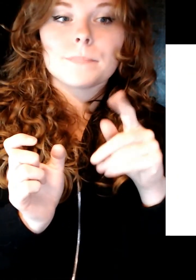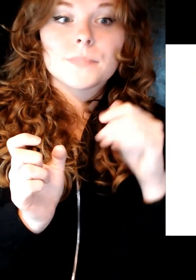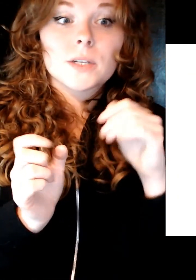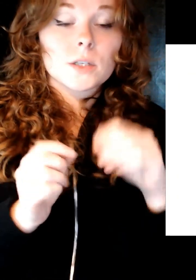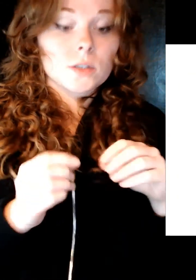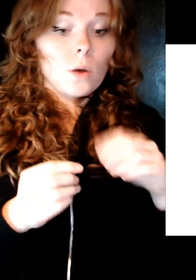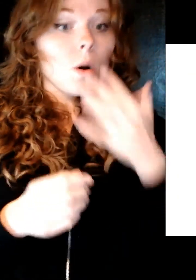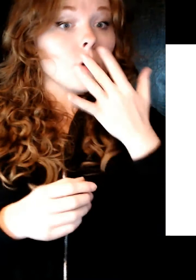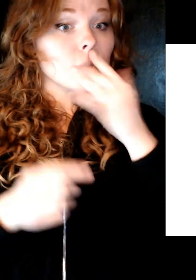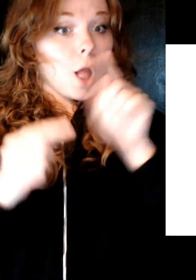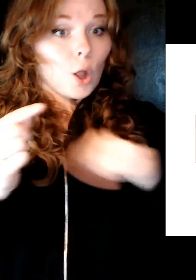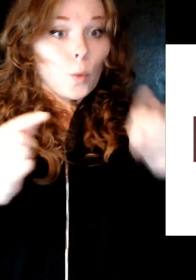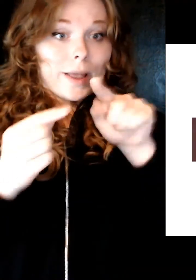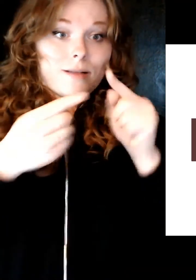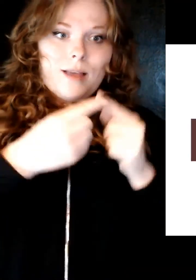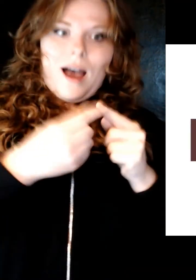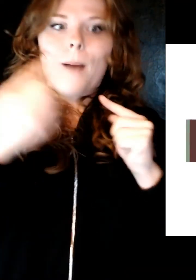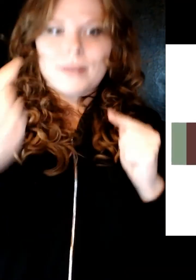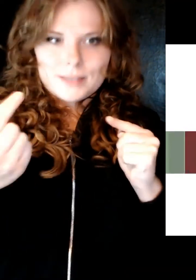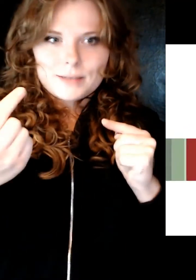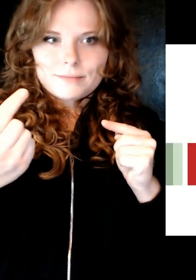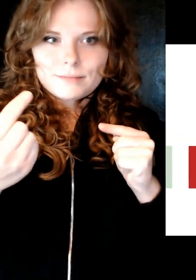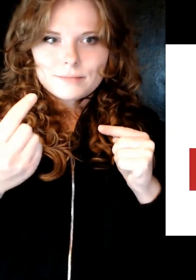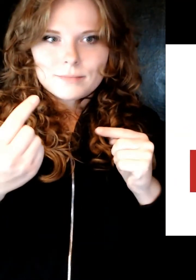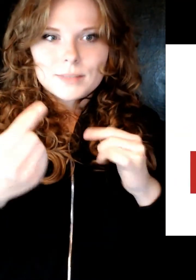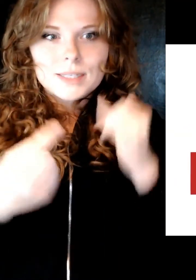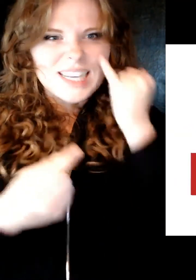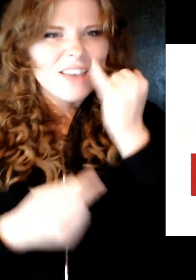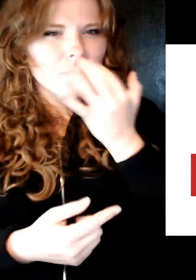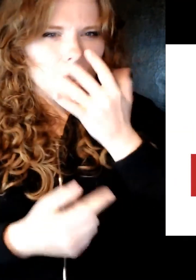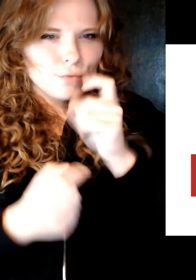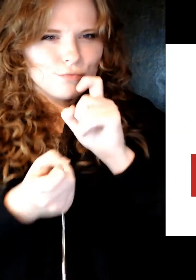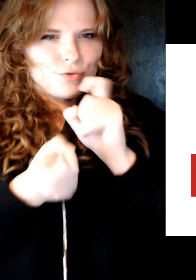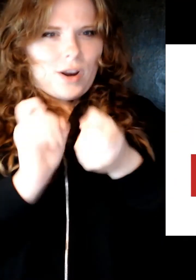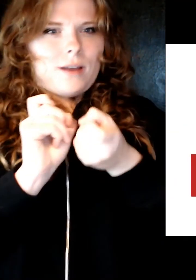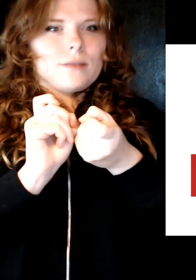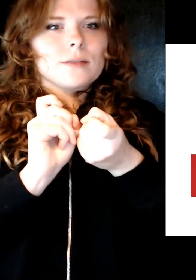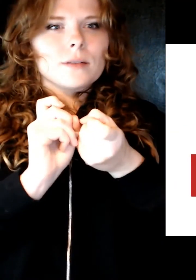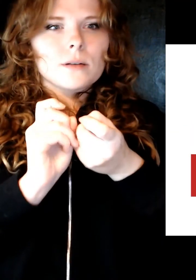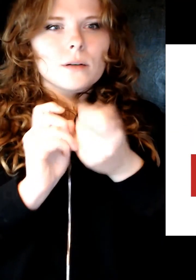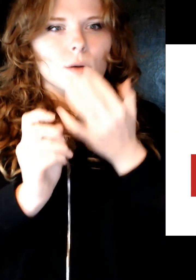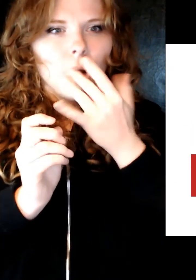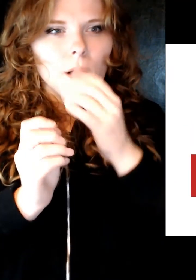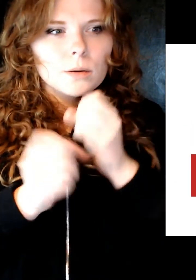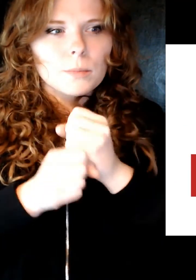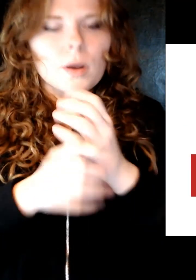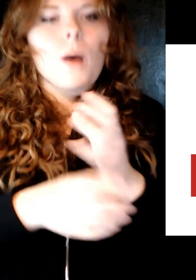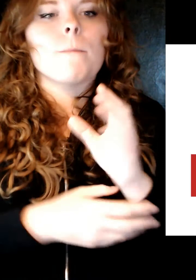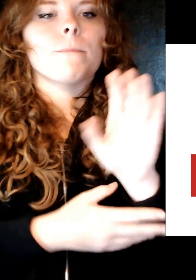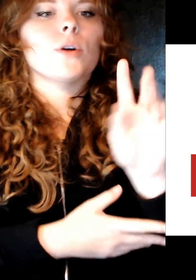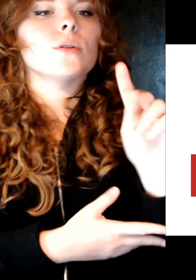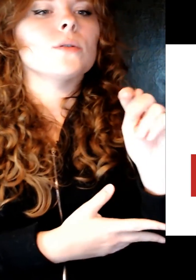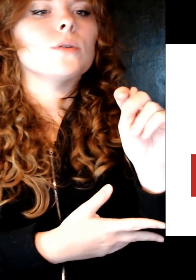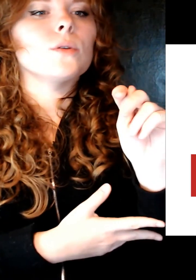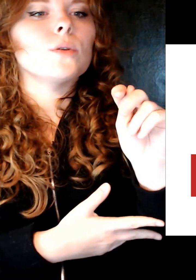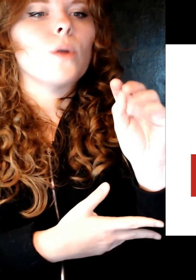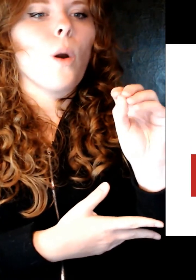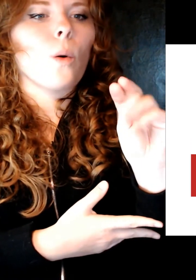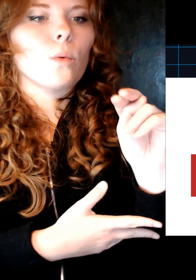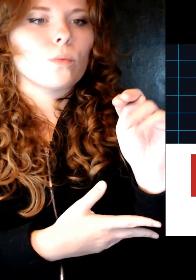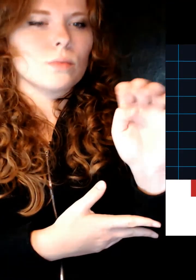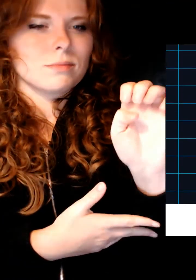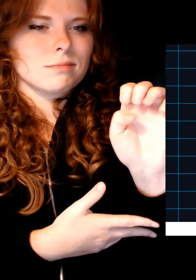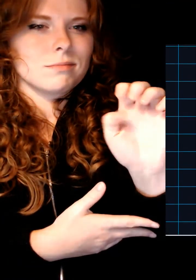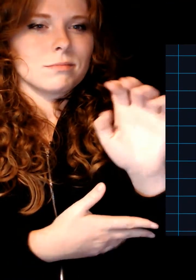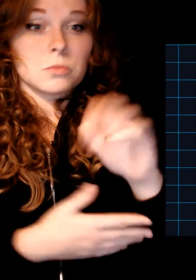on the traditional color wheel. When you change colors this way, the color produced is called a tone. So